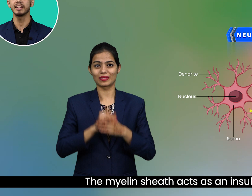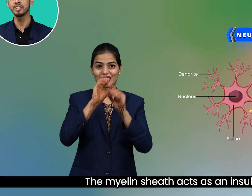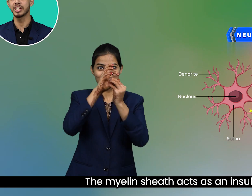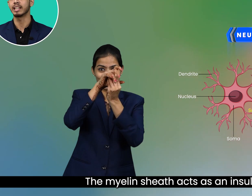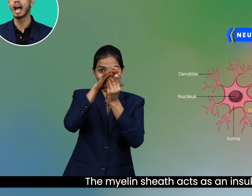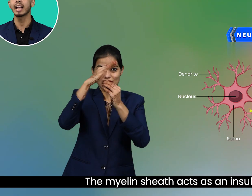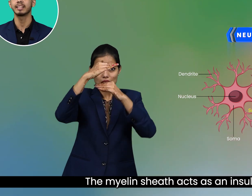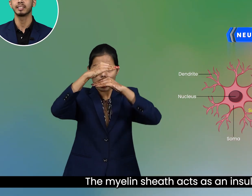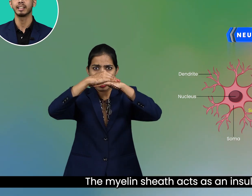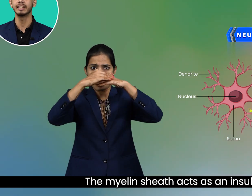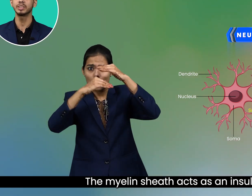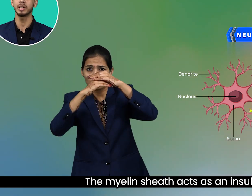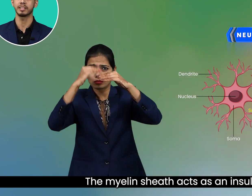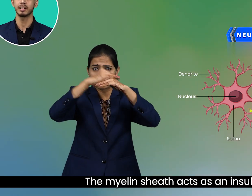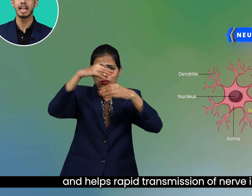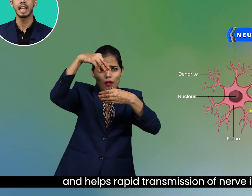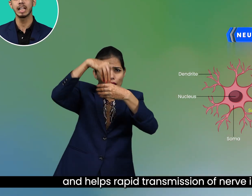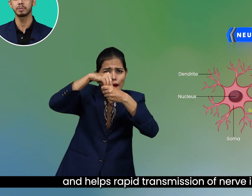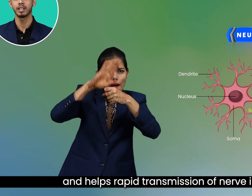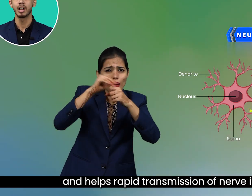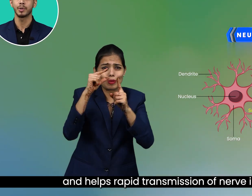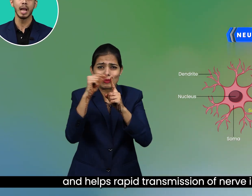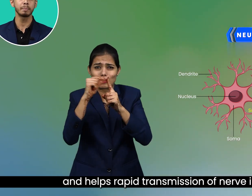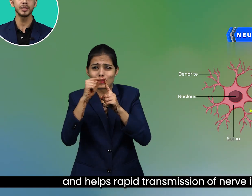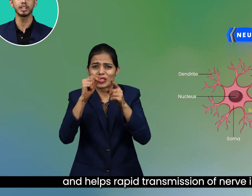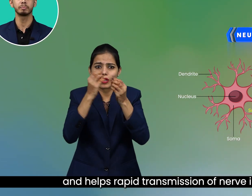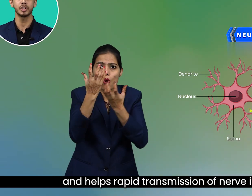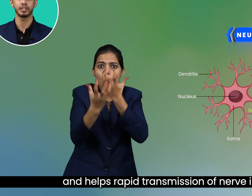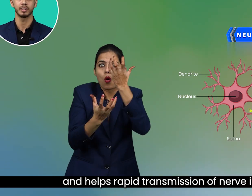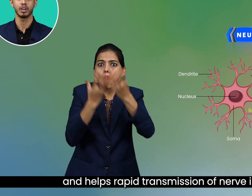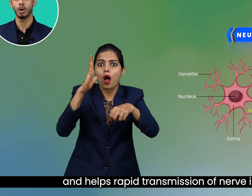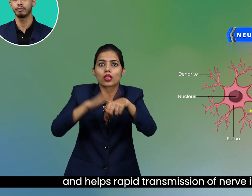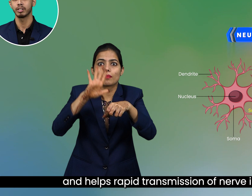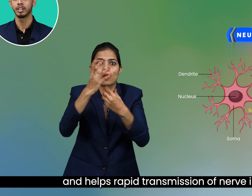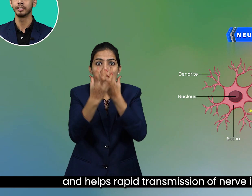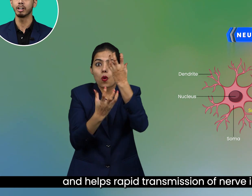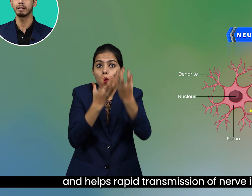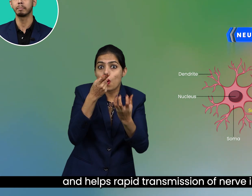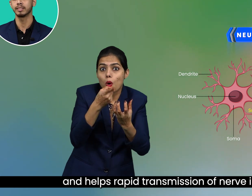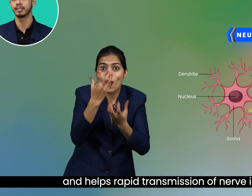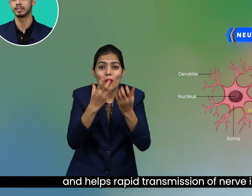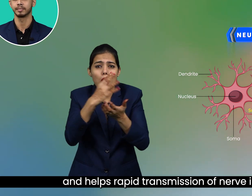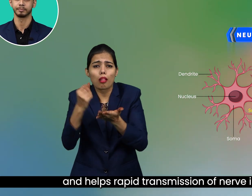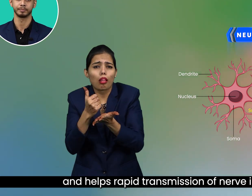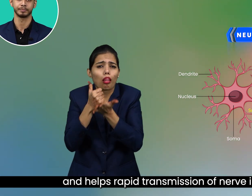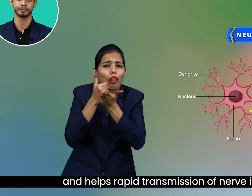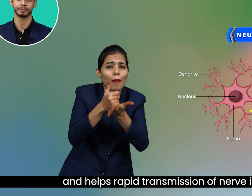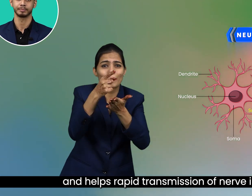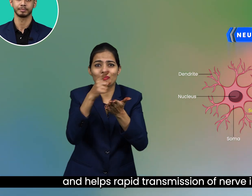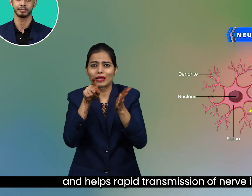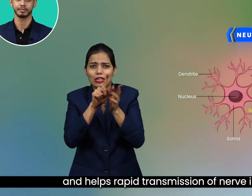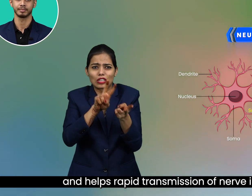The myelin sheath acts as an insulator and helps rapid transmission of nerve impulses.